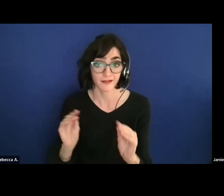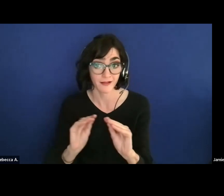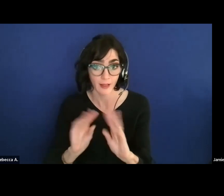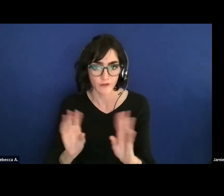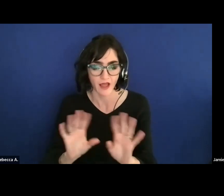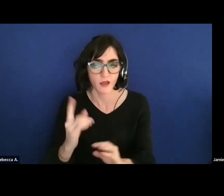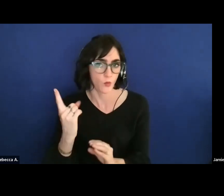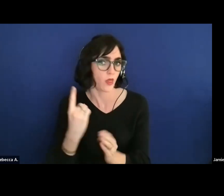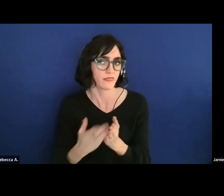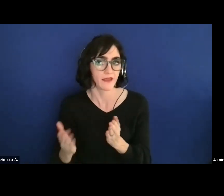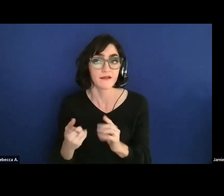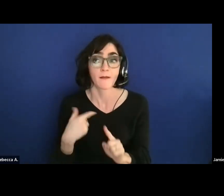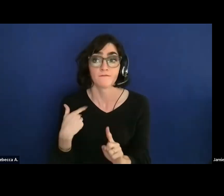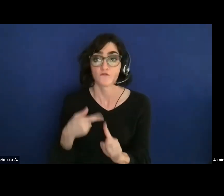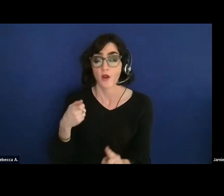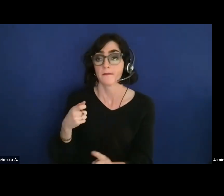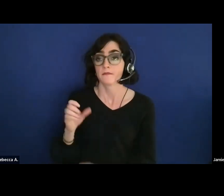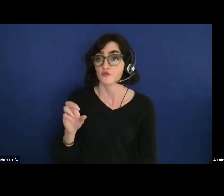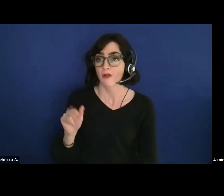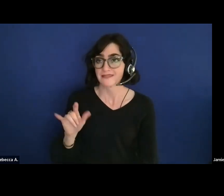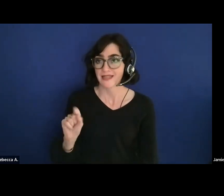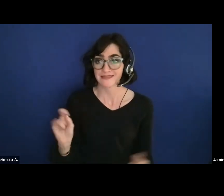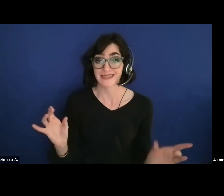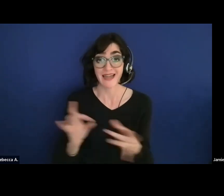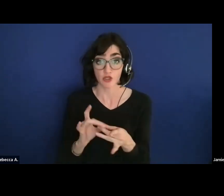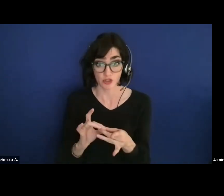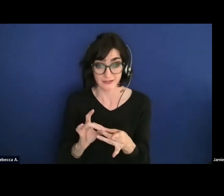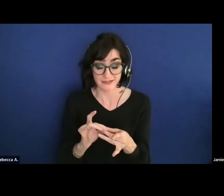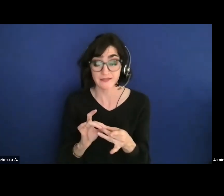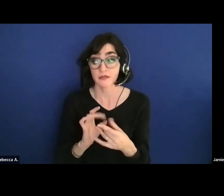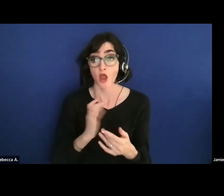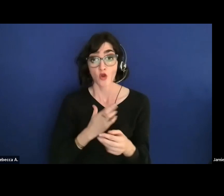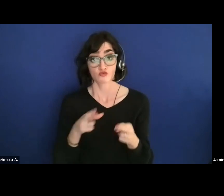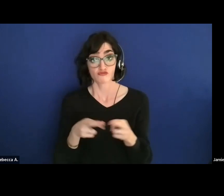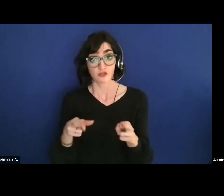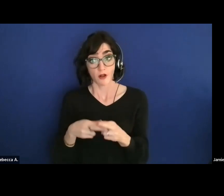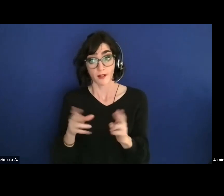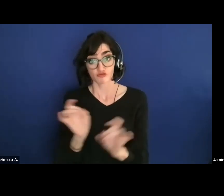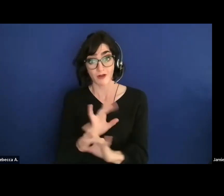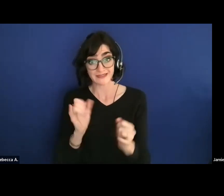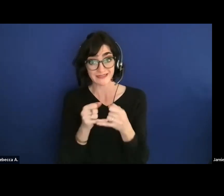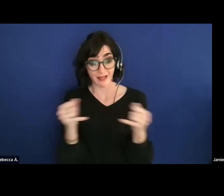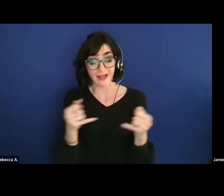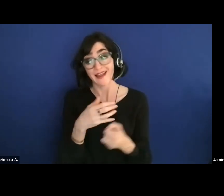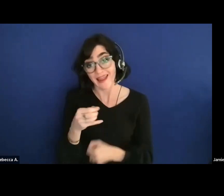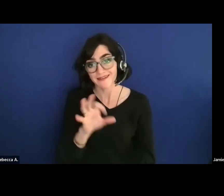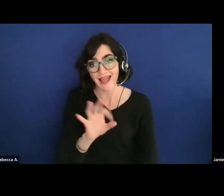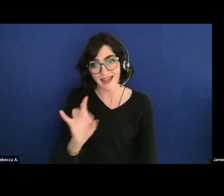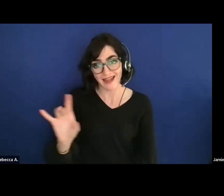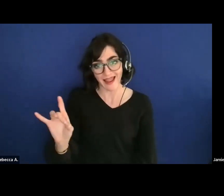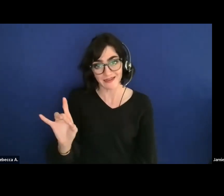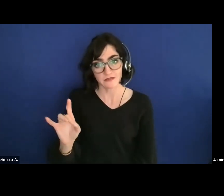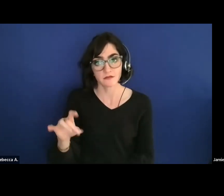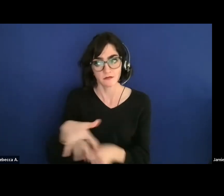CEO of Crisis Connections, our regional crisis line and our 98 region are the same. So we have